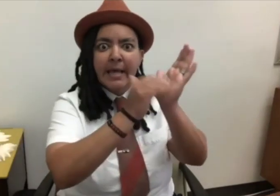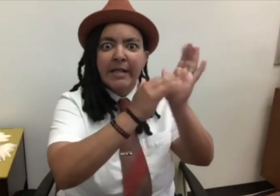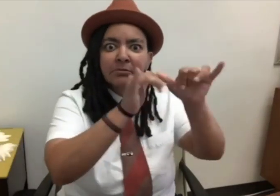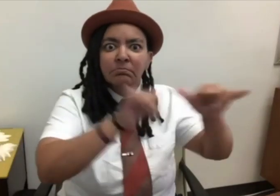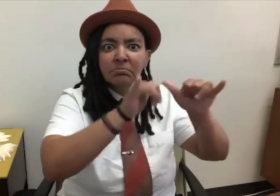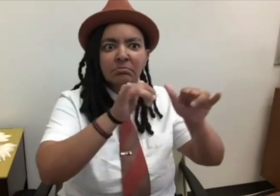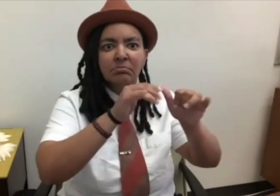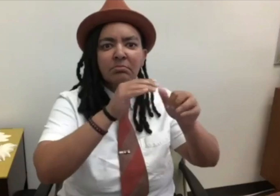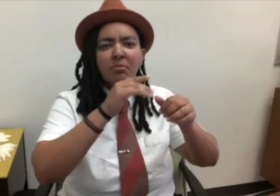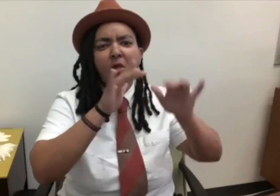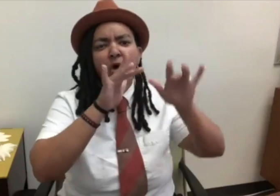point.